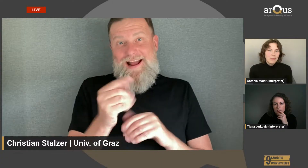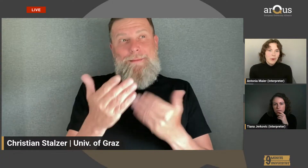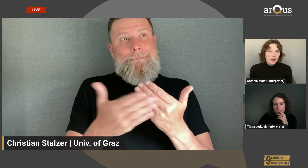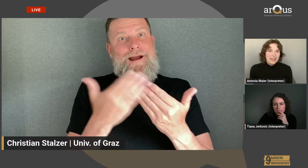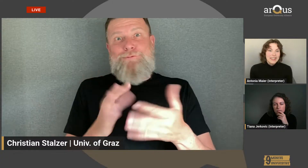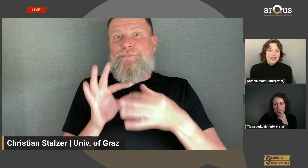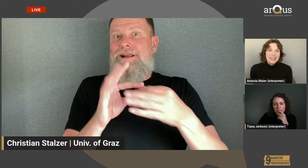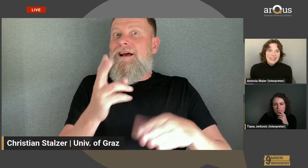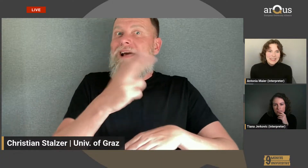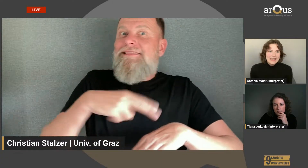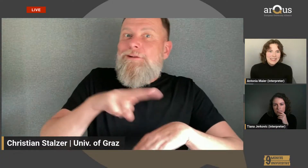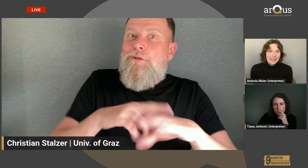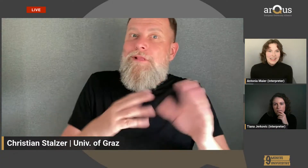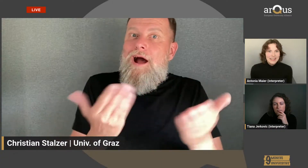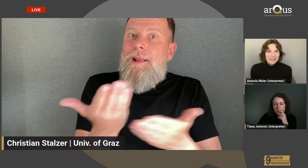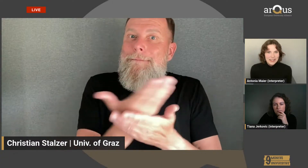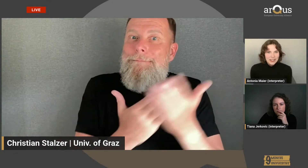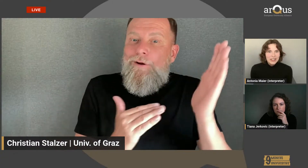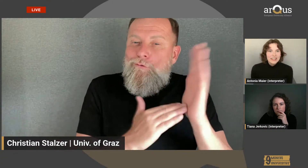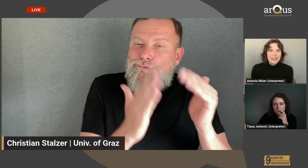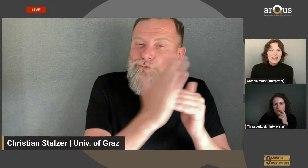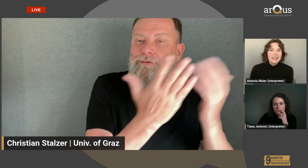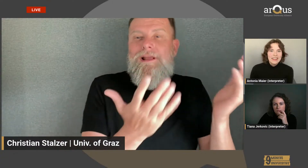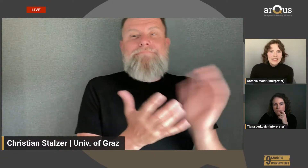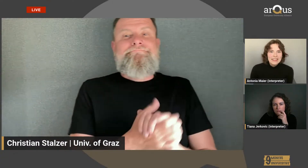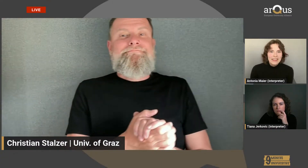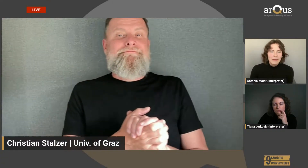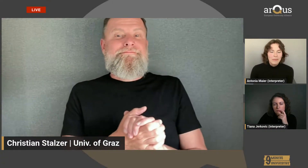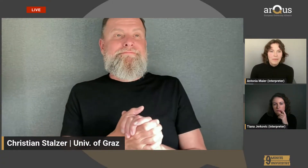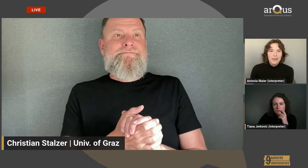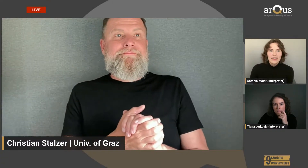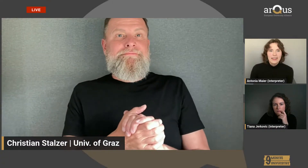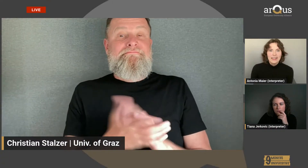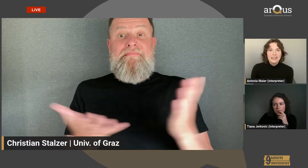really important that these decisions and these